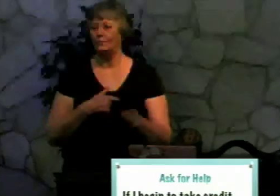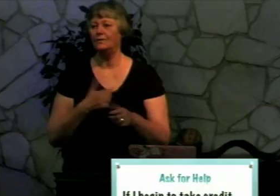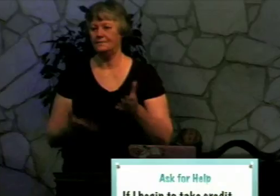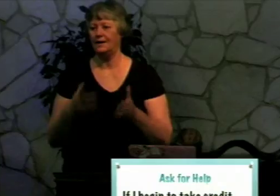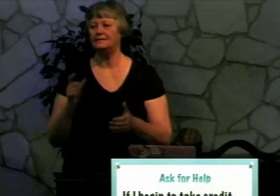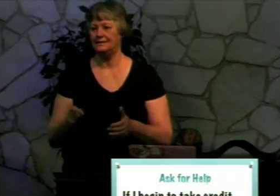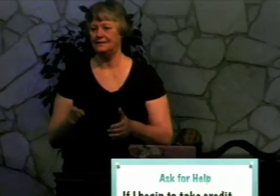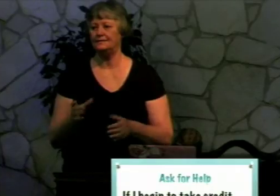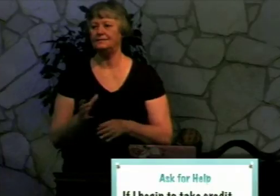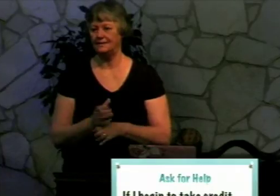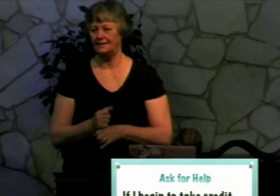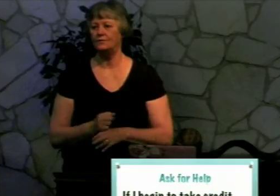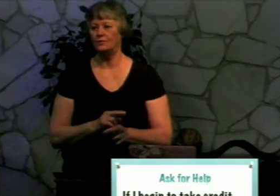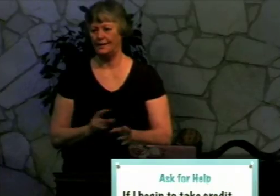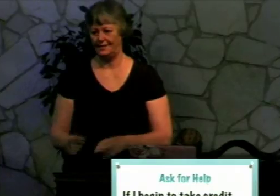we might need to get ready.